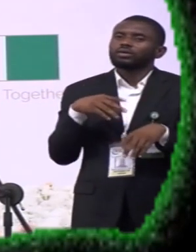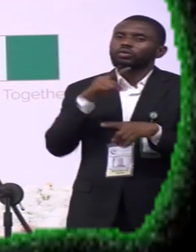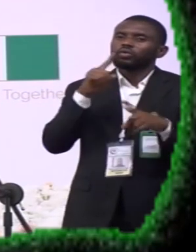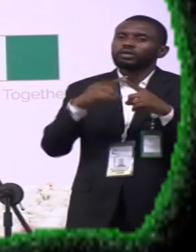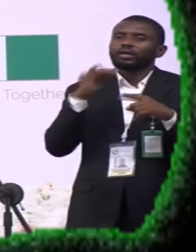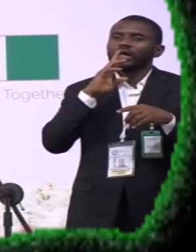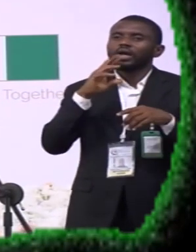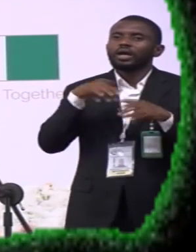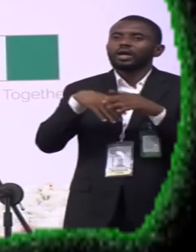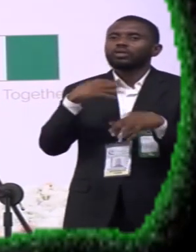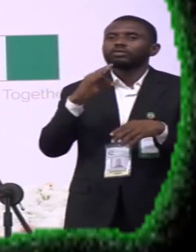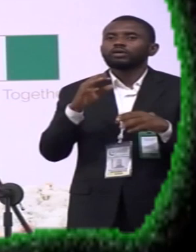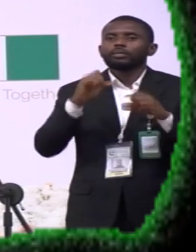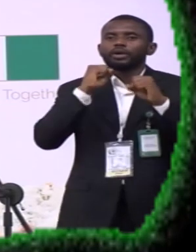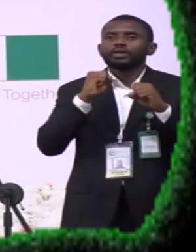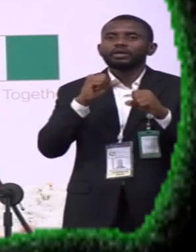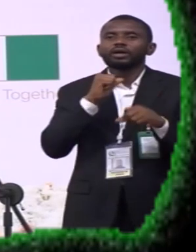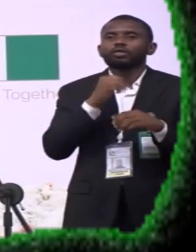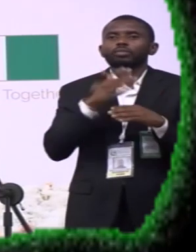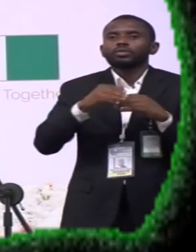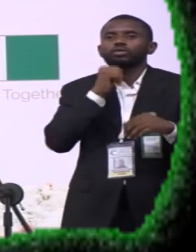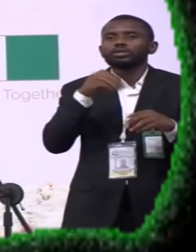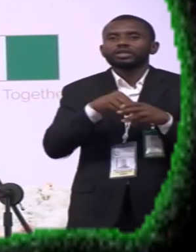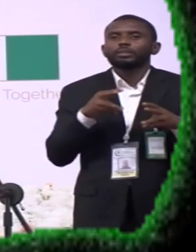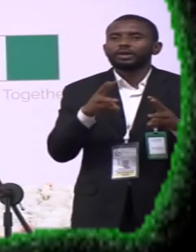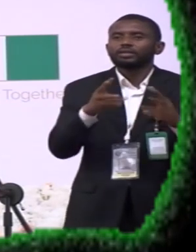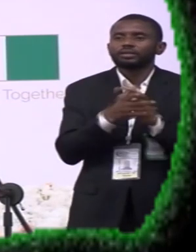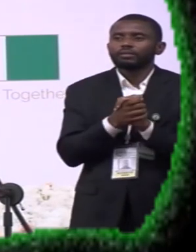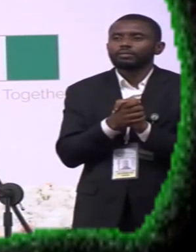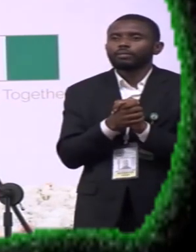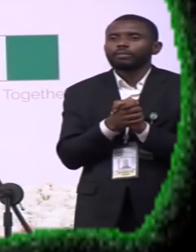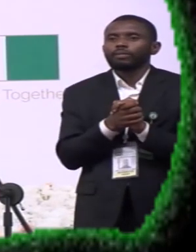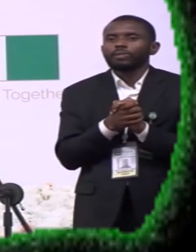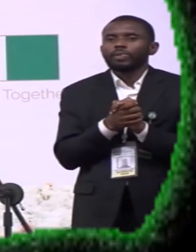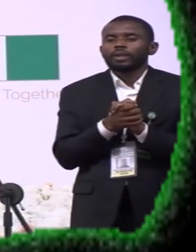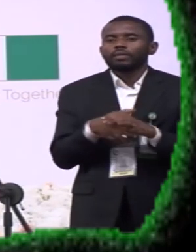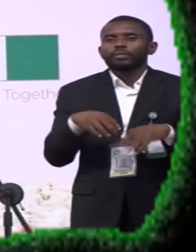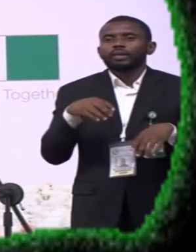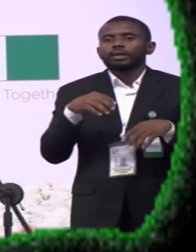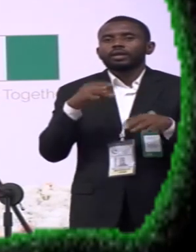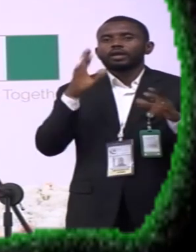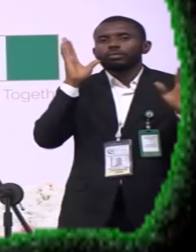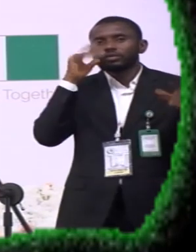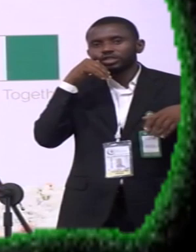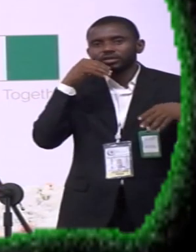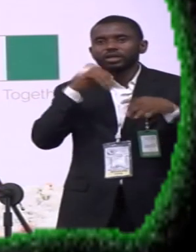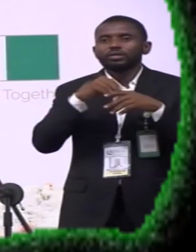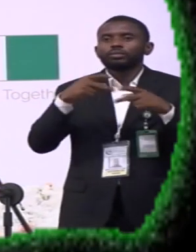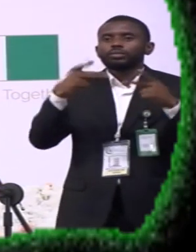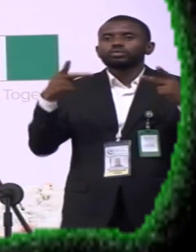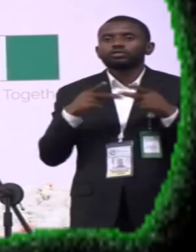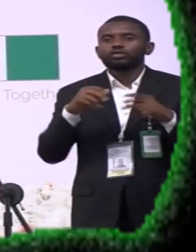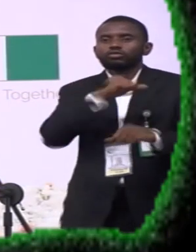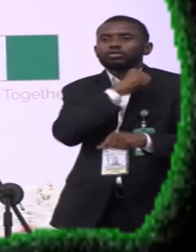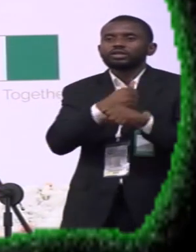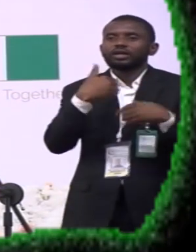not in power. A census of Muslims in position of authority has been taken some period of